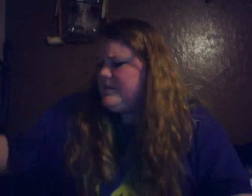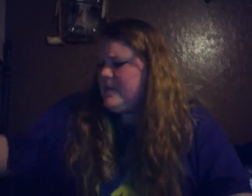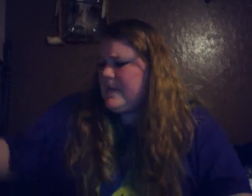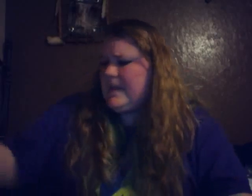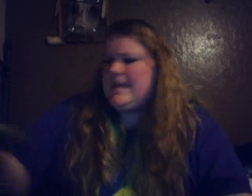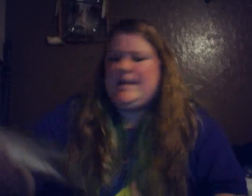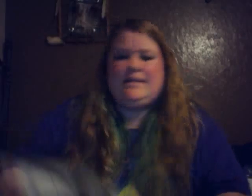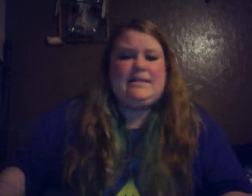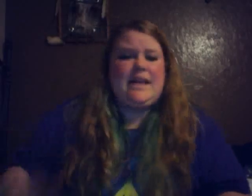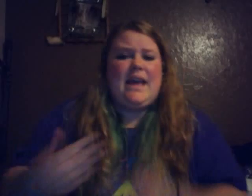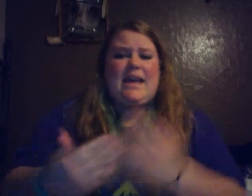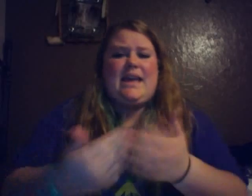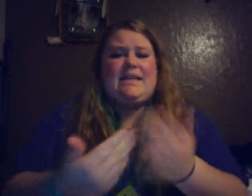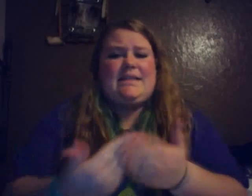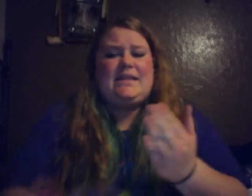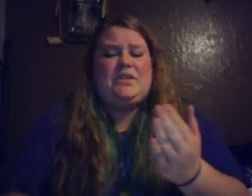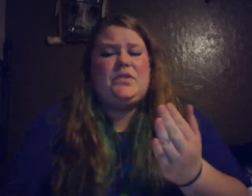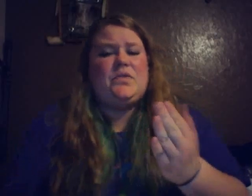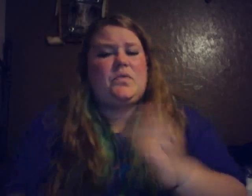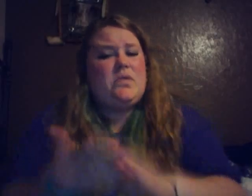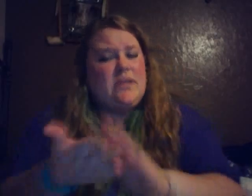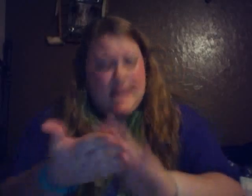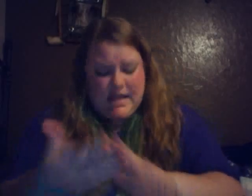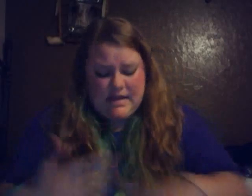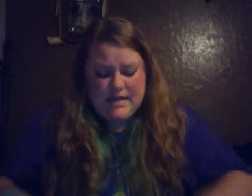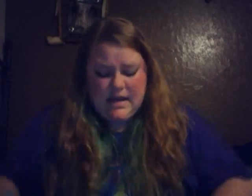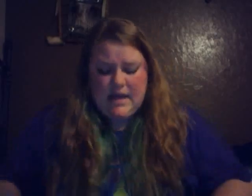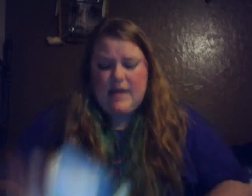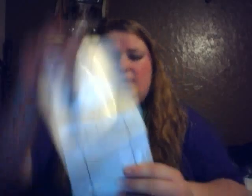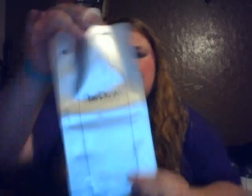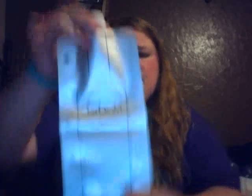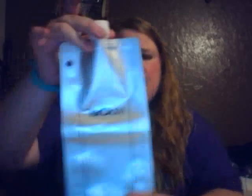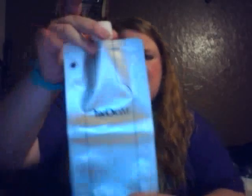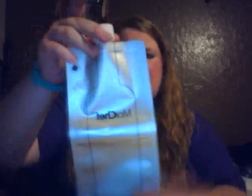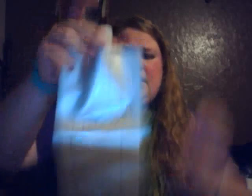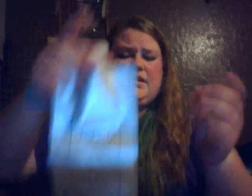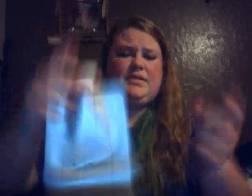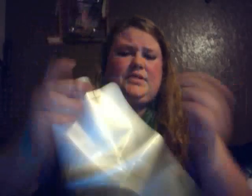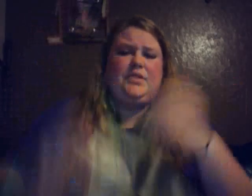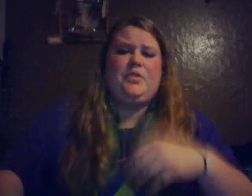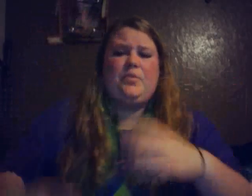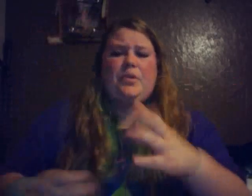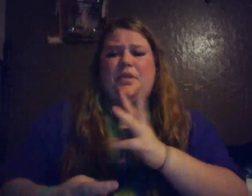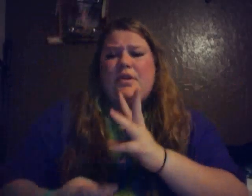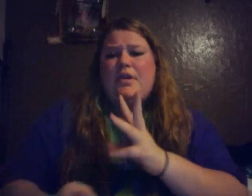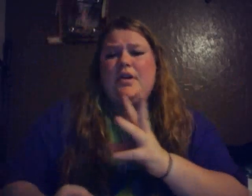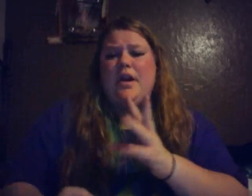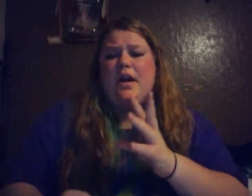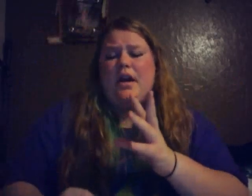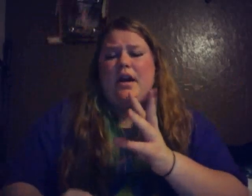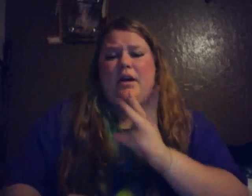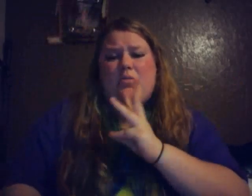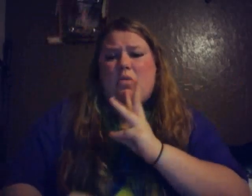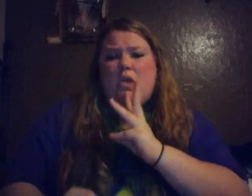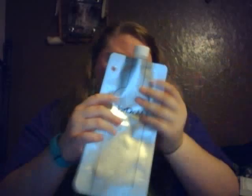It's easy to clean. So you put the water